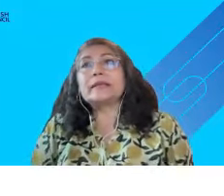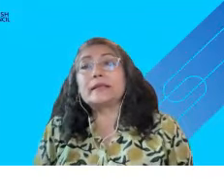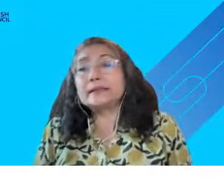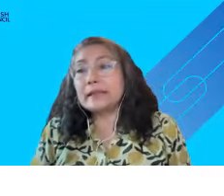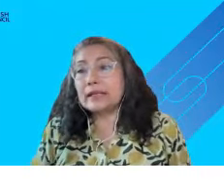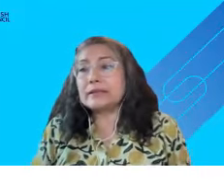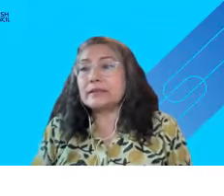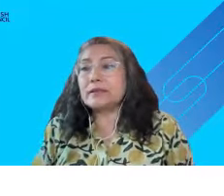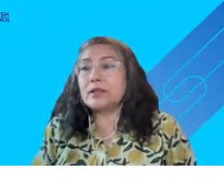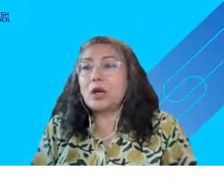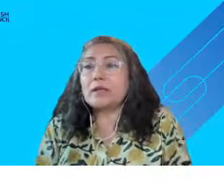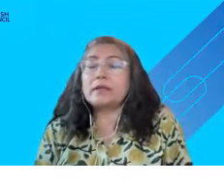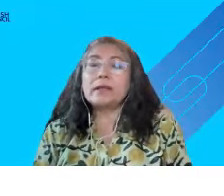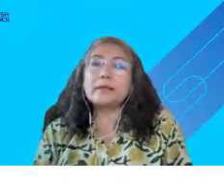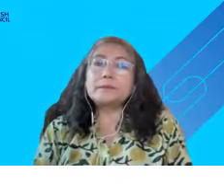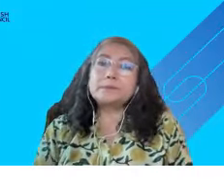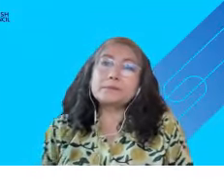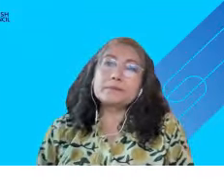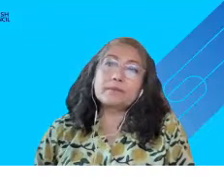being discussed a lot